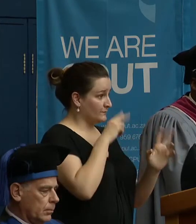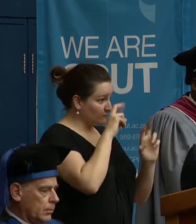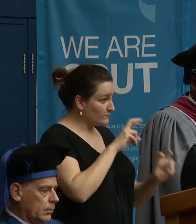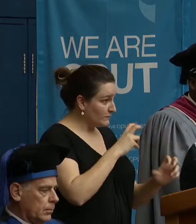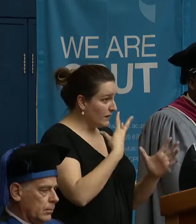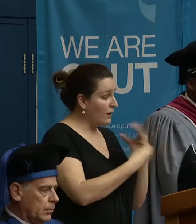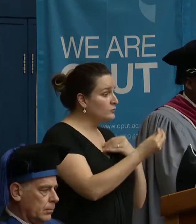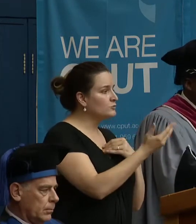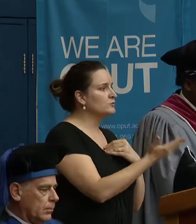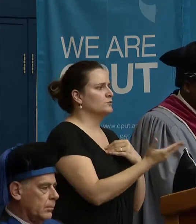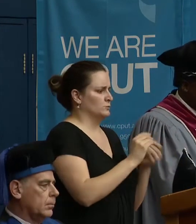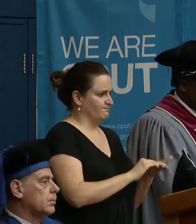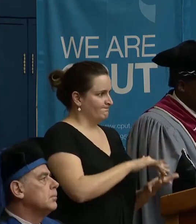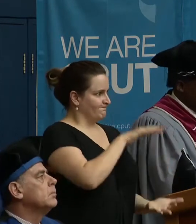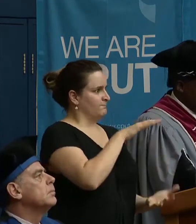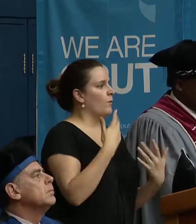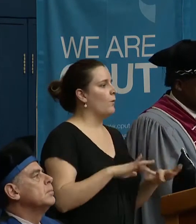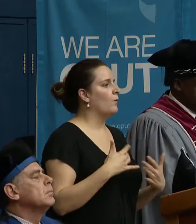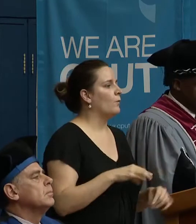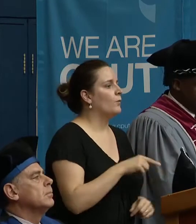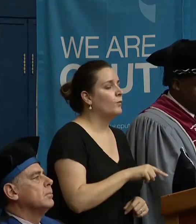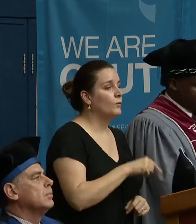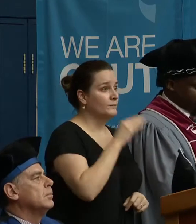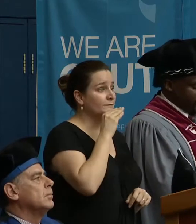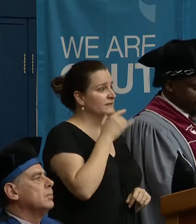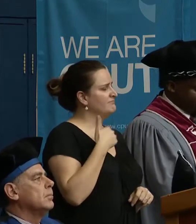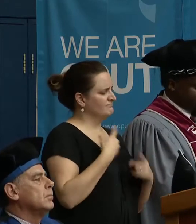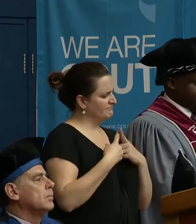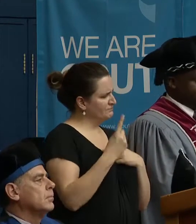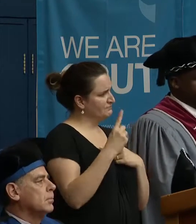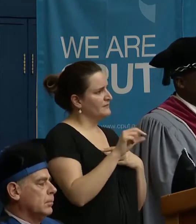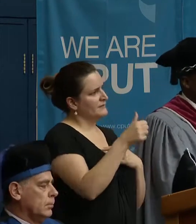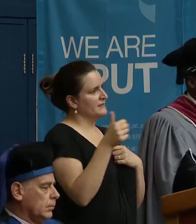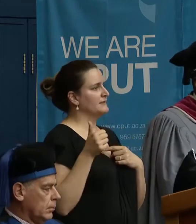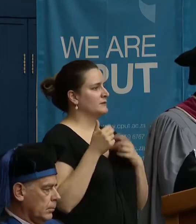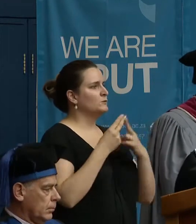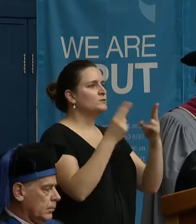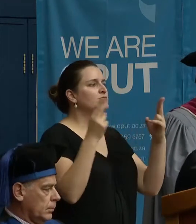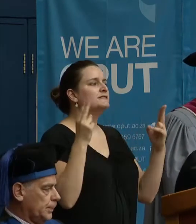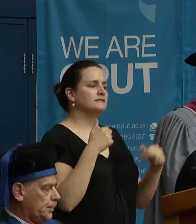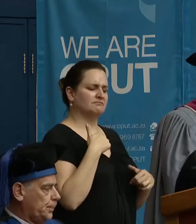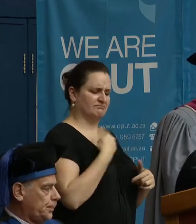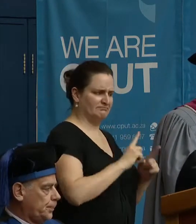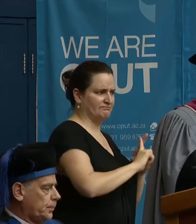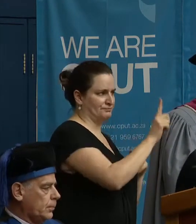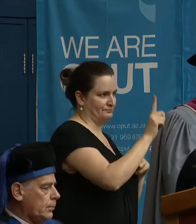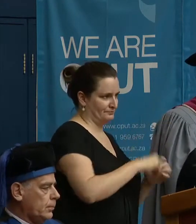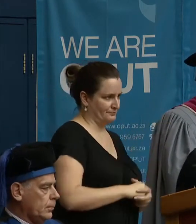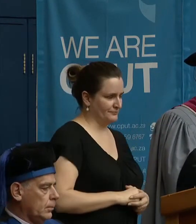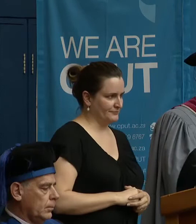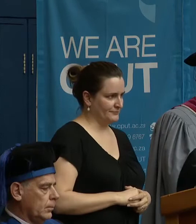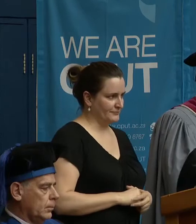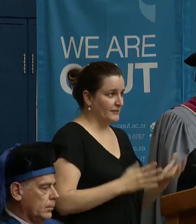to a point where it exceeds that of a number of traditional universities. We are